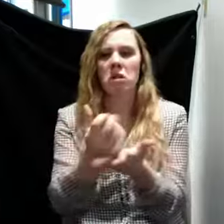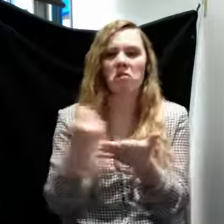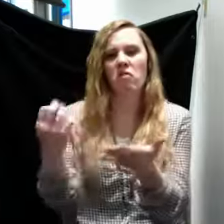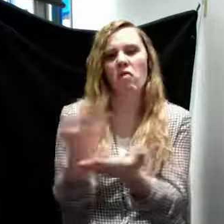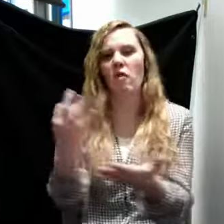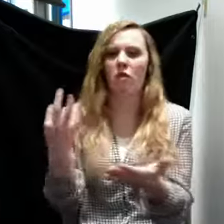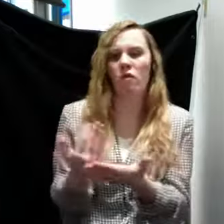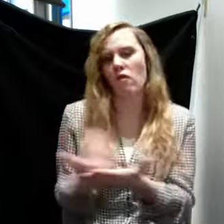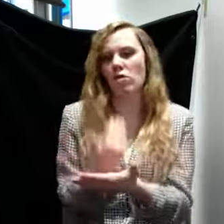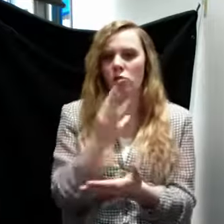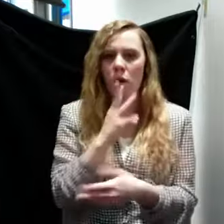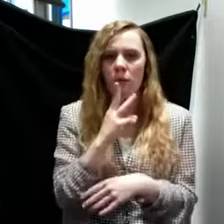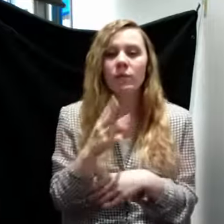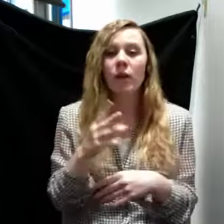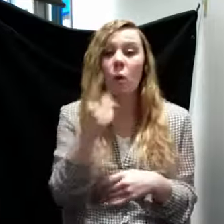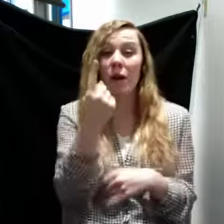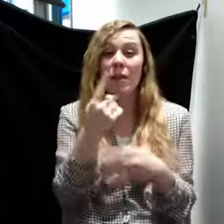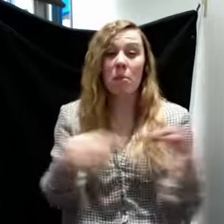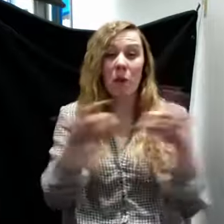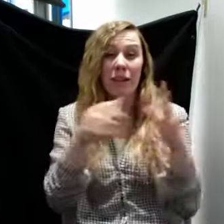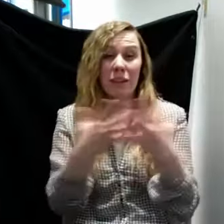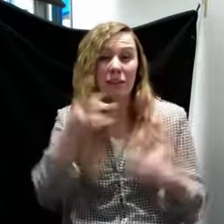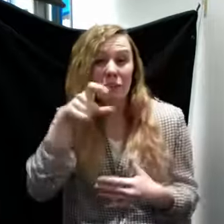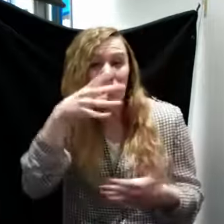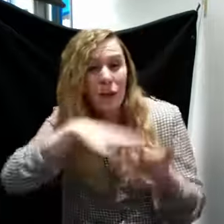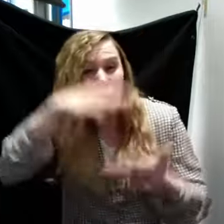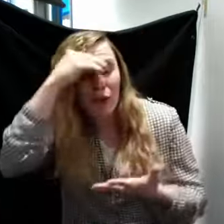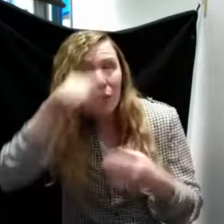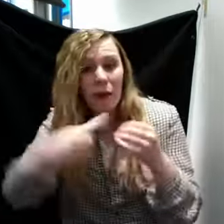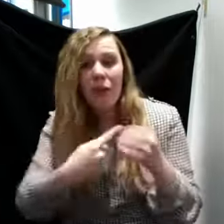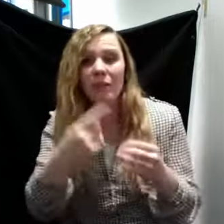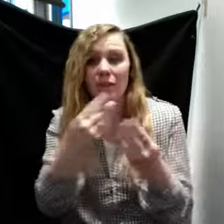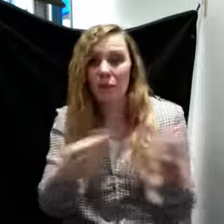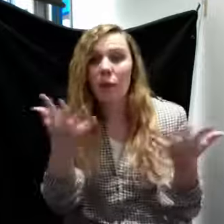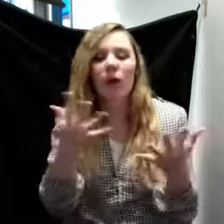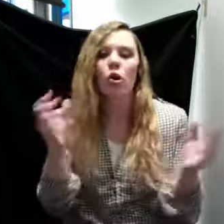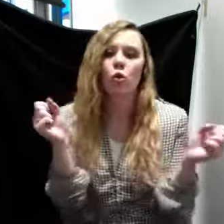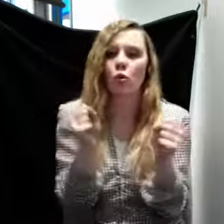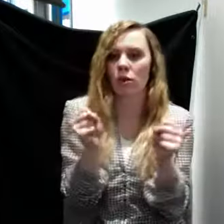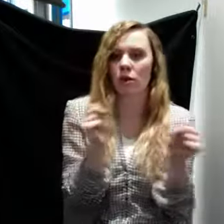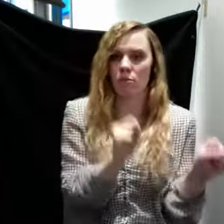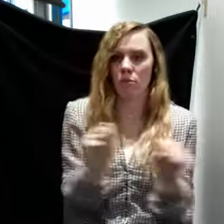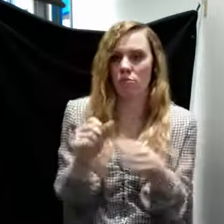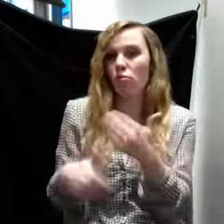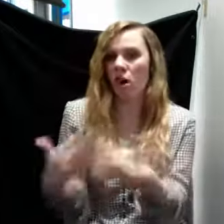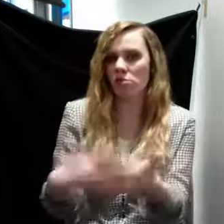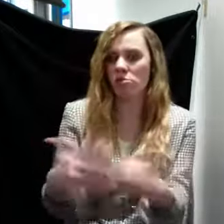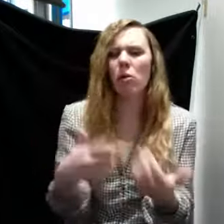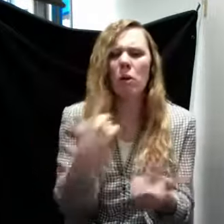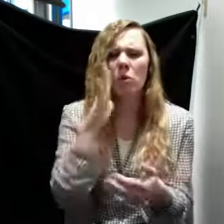the most important thing you need to know about evaporation is it's a cooling process. And we're going to do a little mini lab over